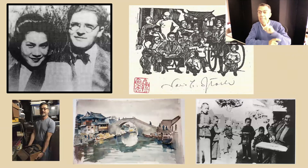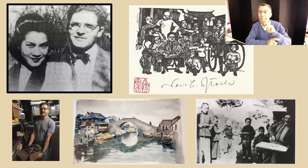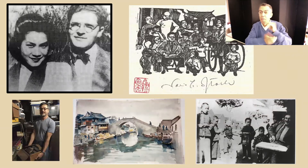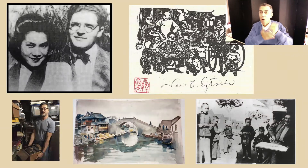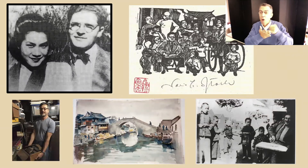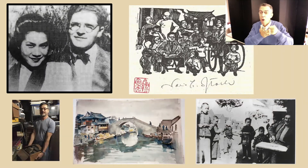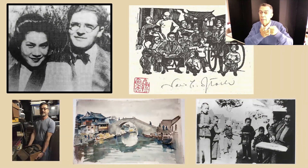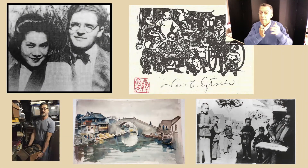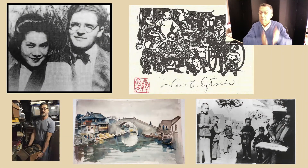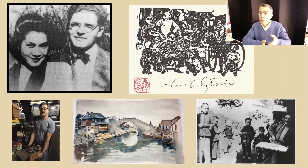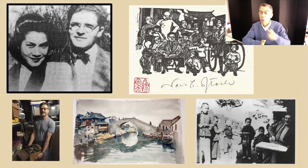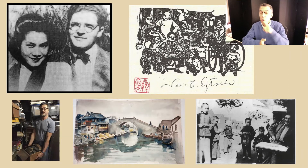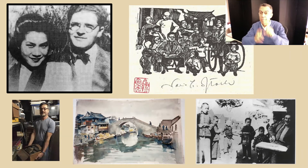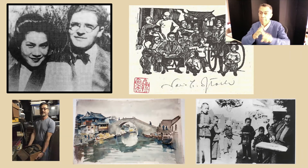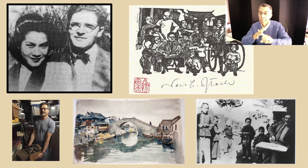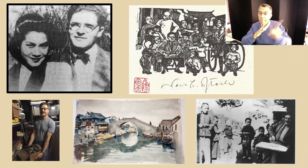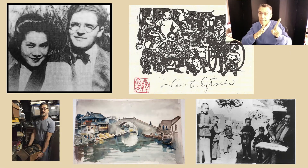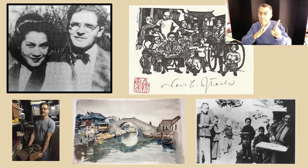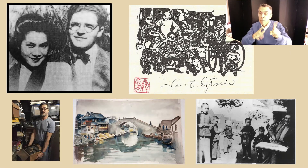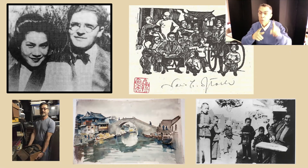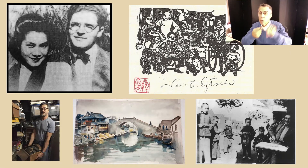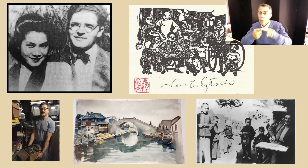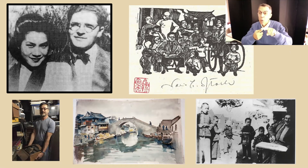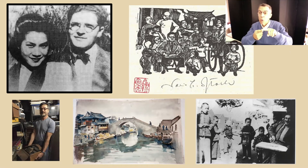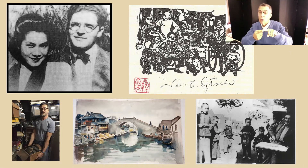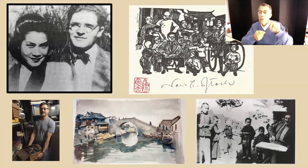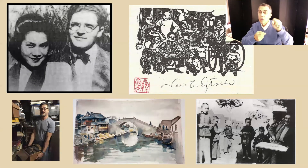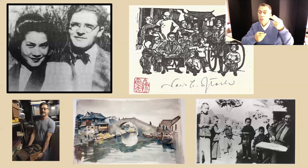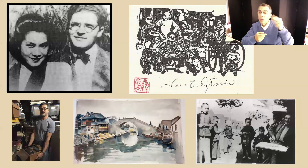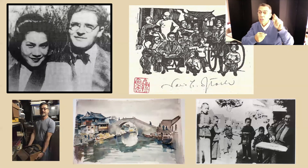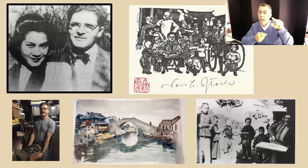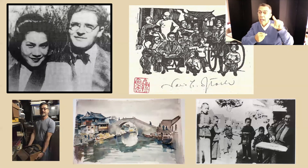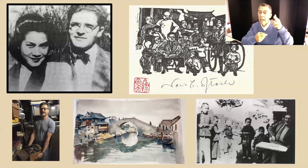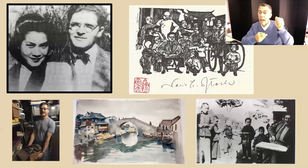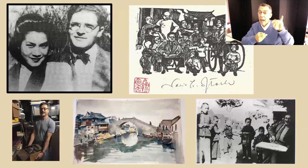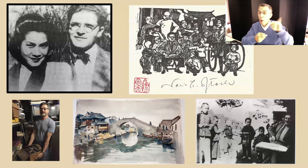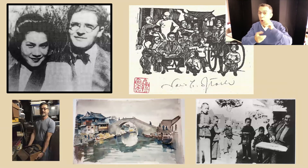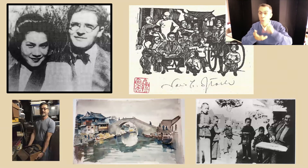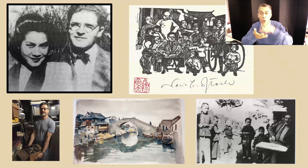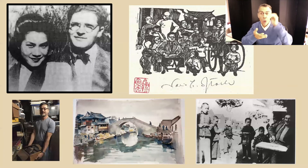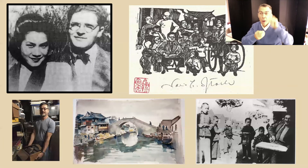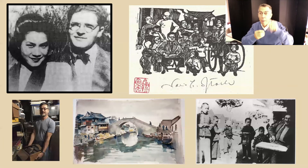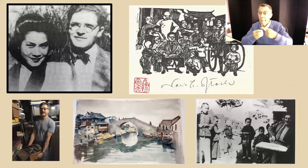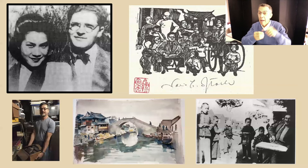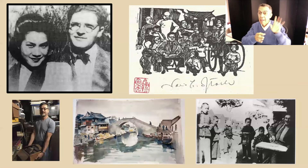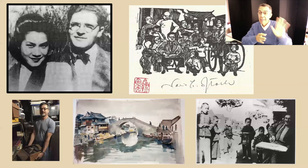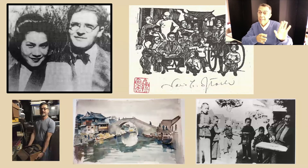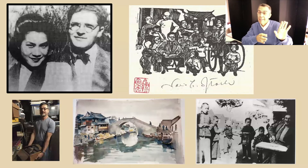a refugee in Shanghai. We didn't learn about David's artwork